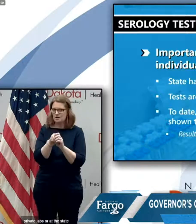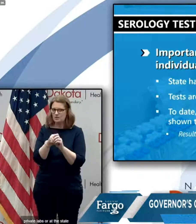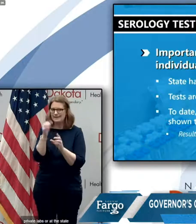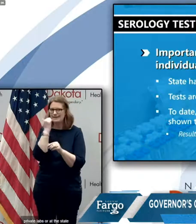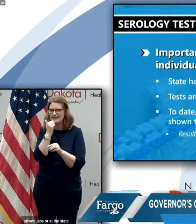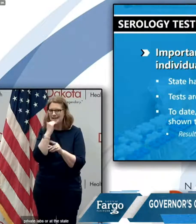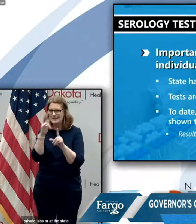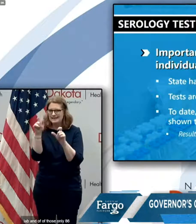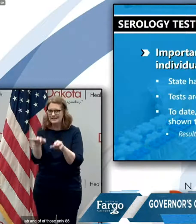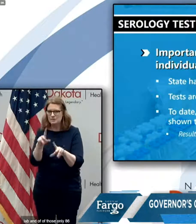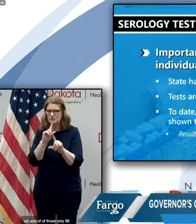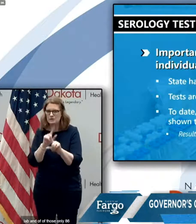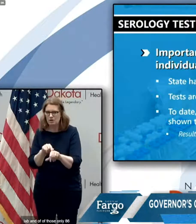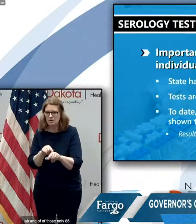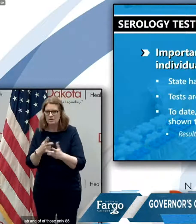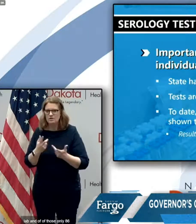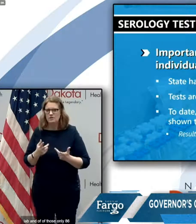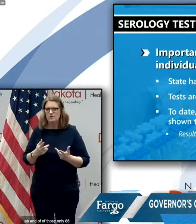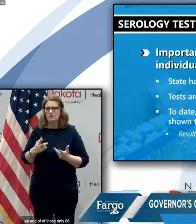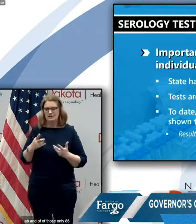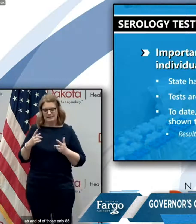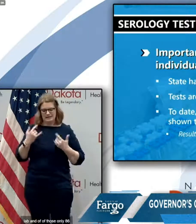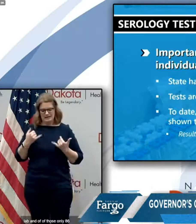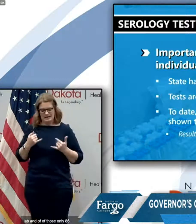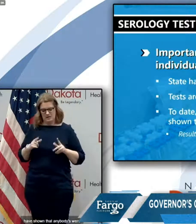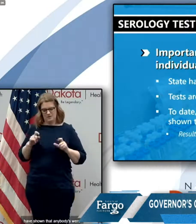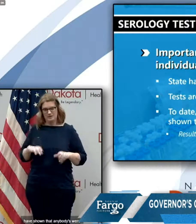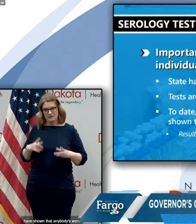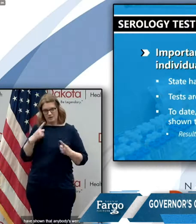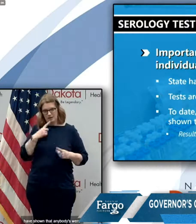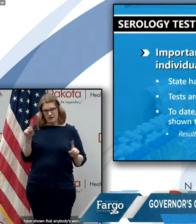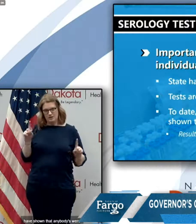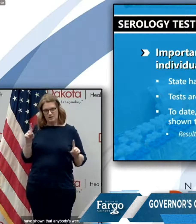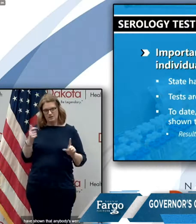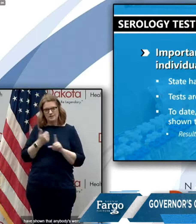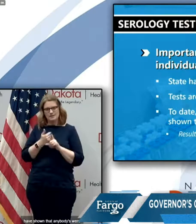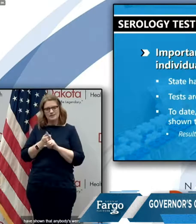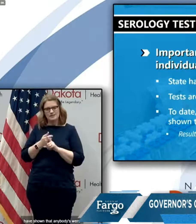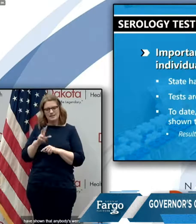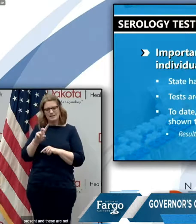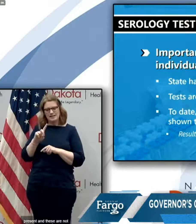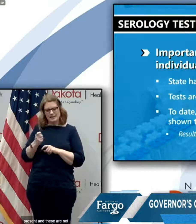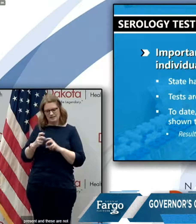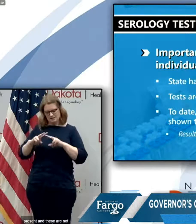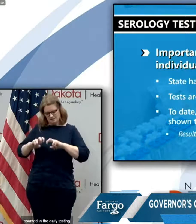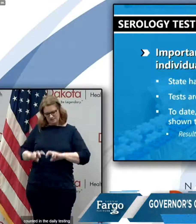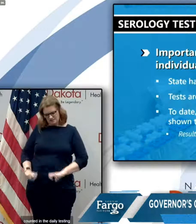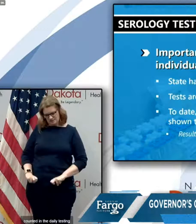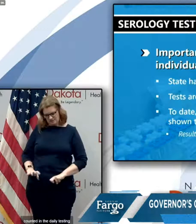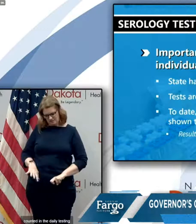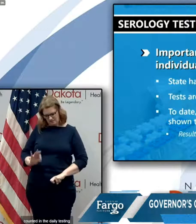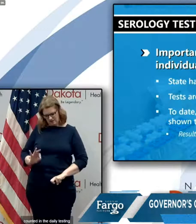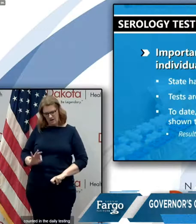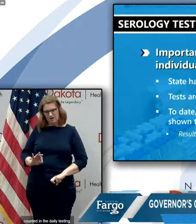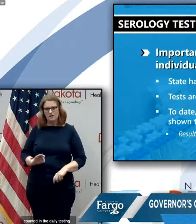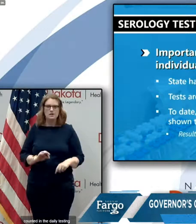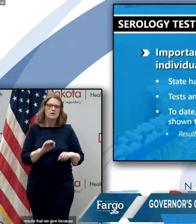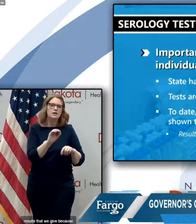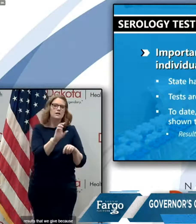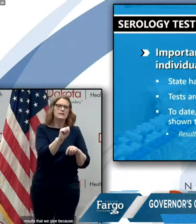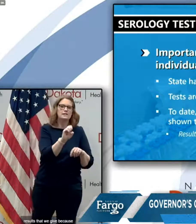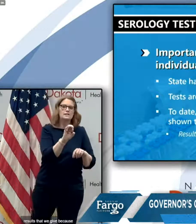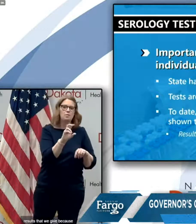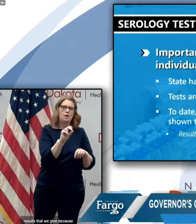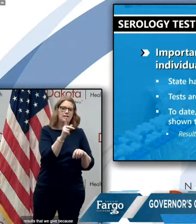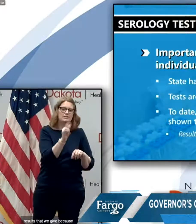that we give, because the tests that we're announcing now are the diagnostic tests. Serology does not tell you right